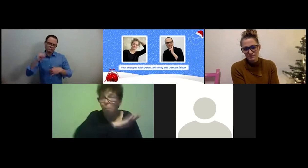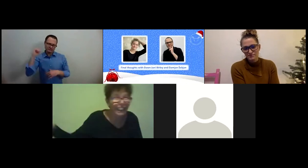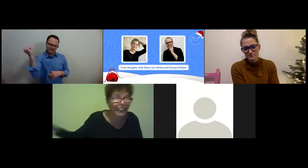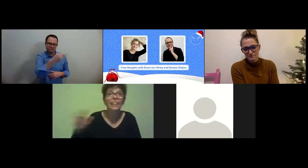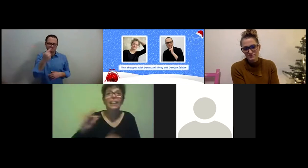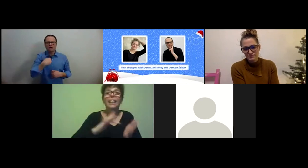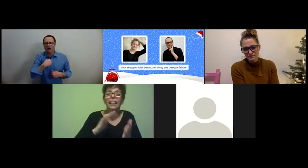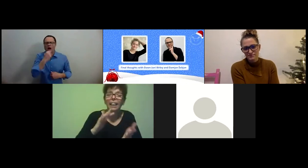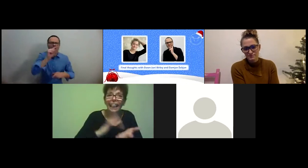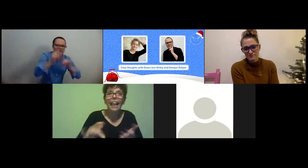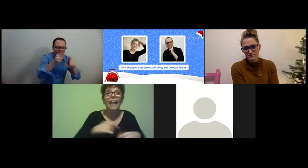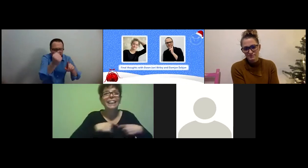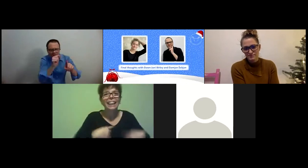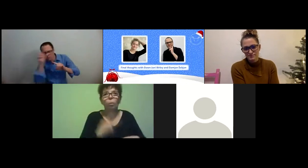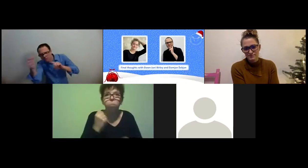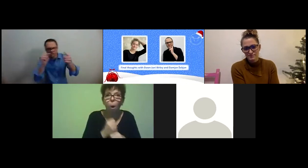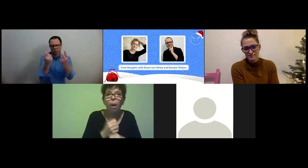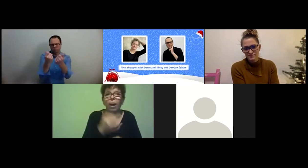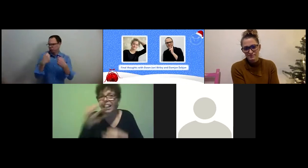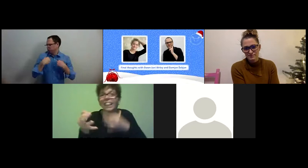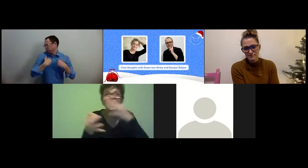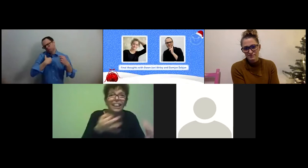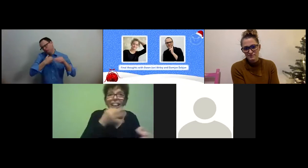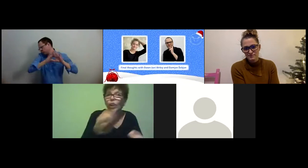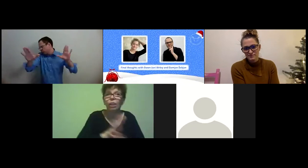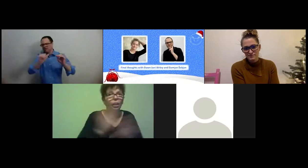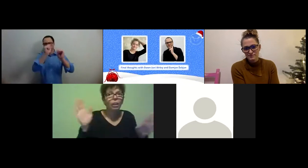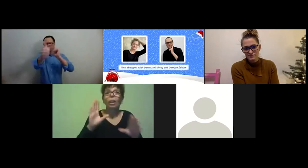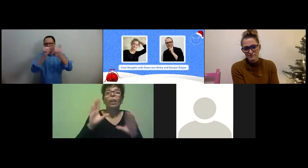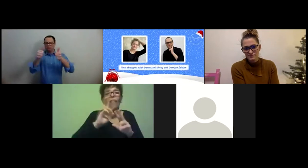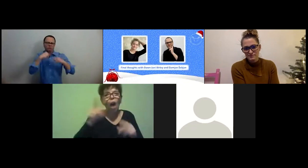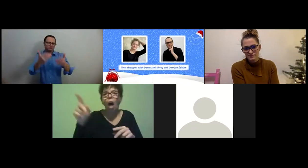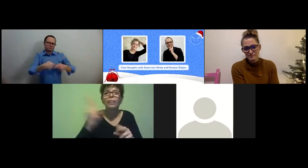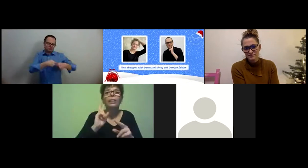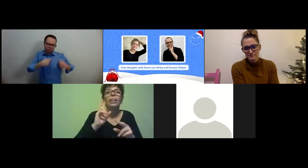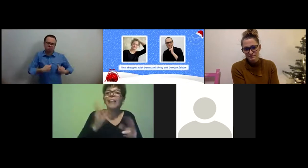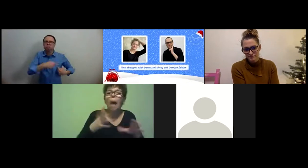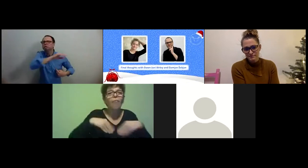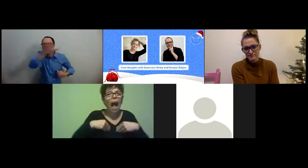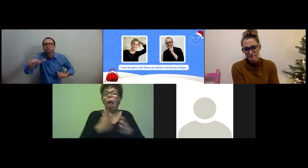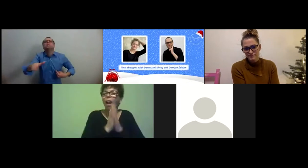All deaf interpreters have volunteered their time.